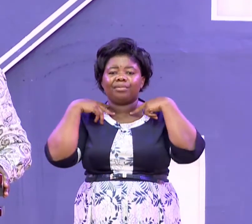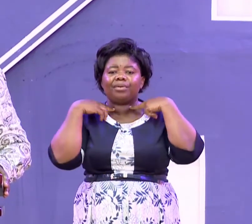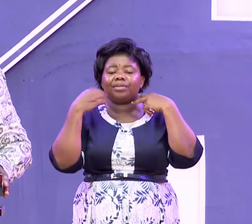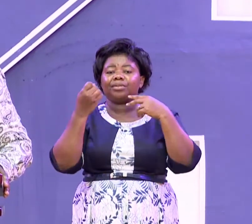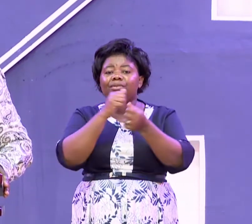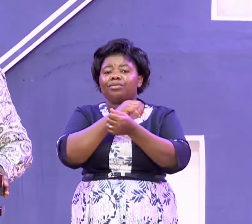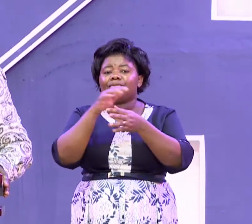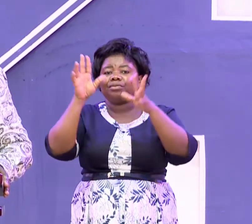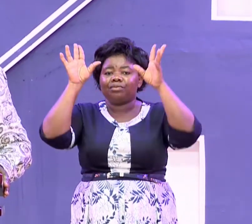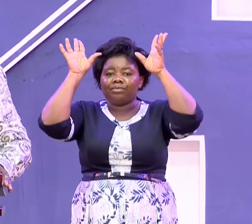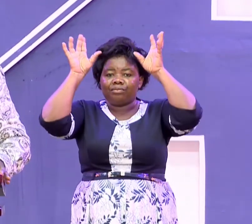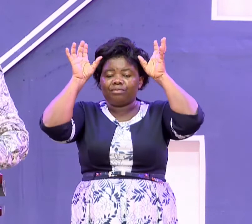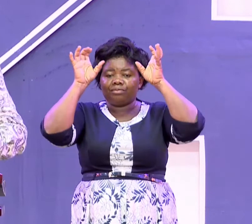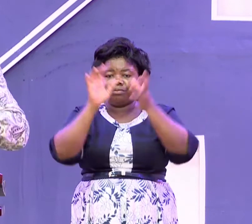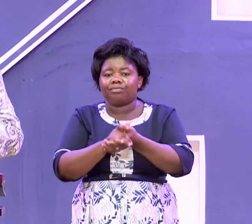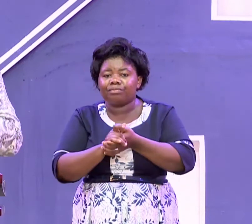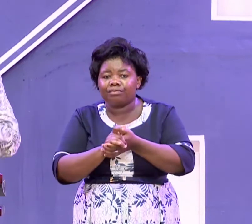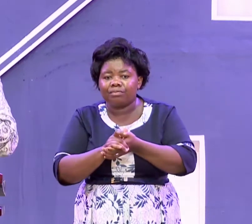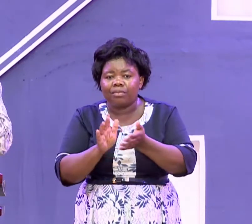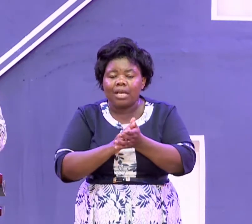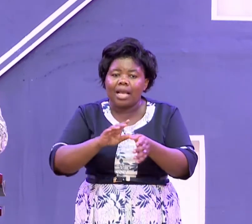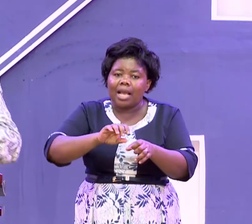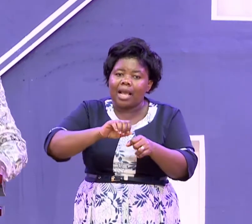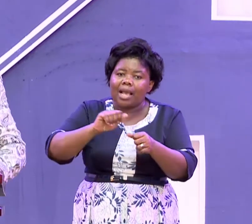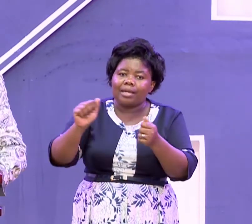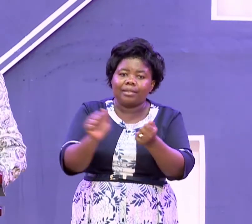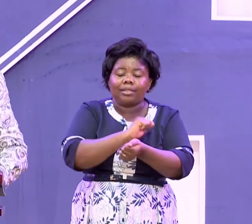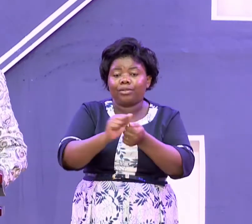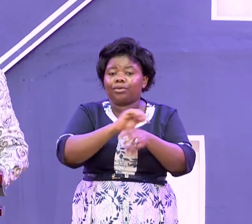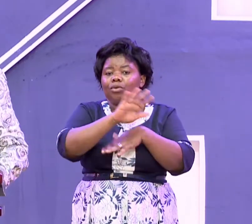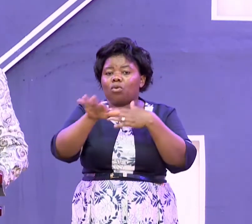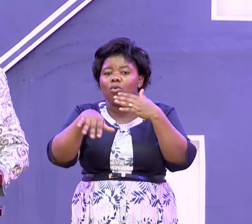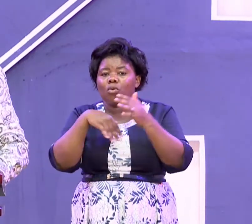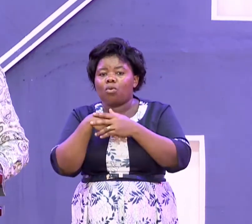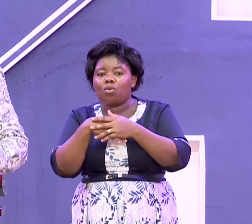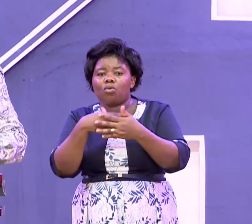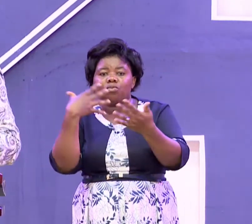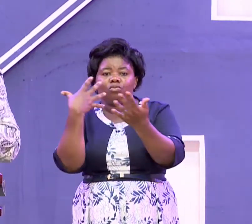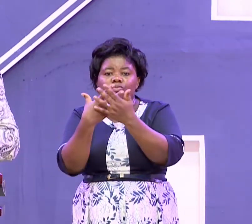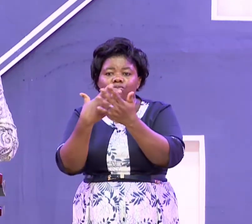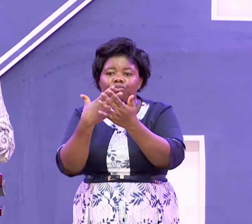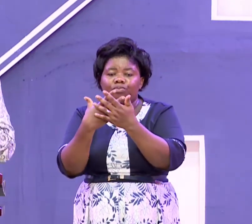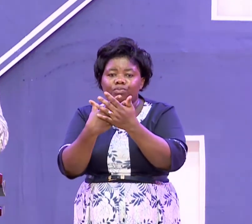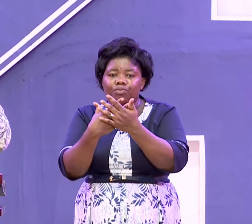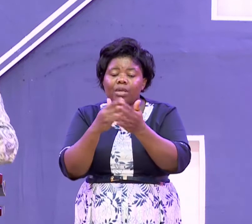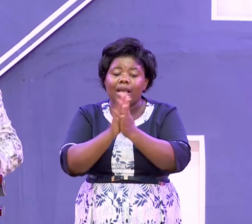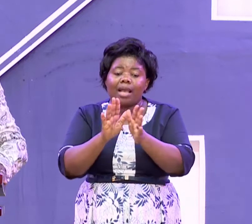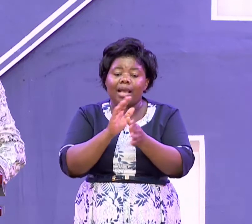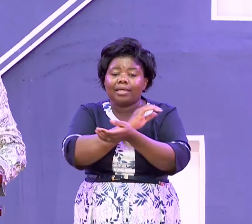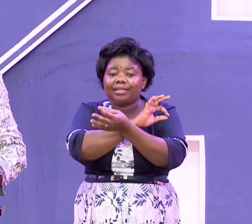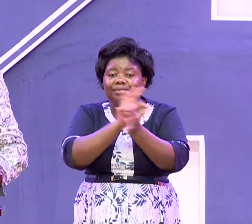Okusumula ebisibe byecheju. To undo the straps of the yoke. Okufundukirwa emigwe gyekikoligo. To let the oppressed go